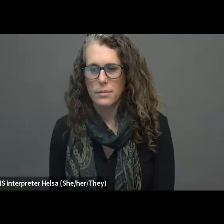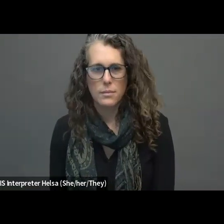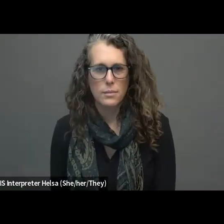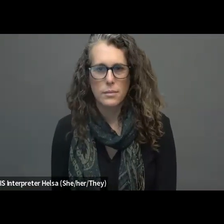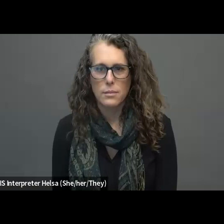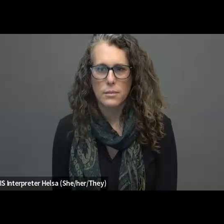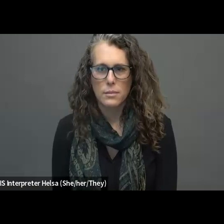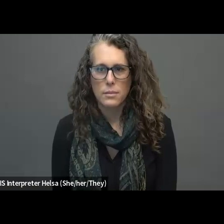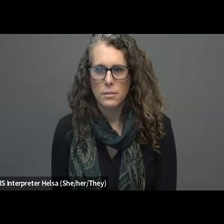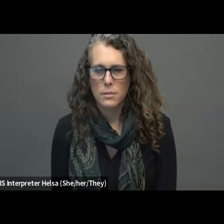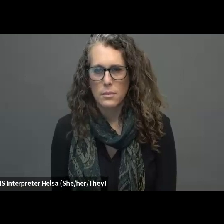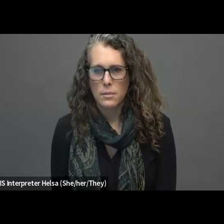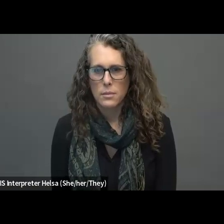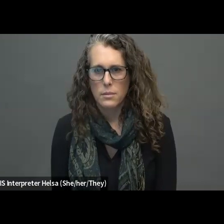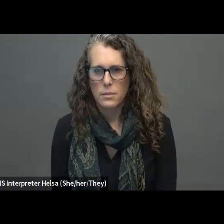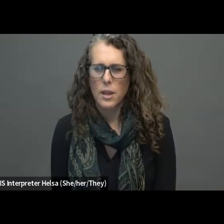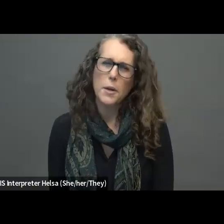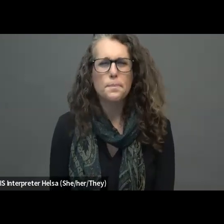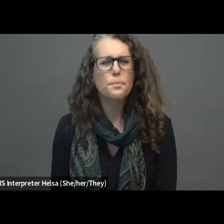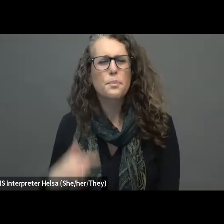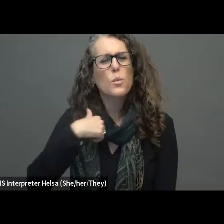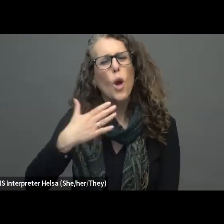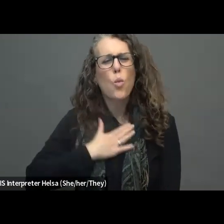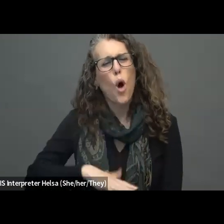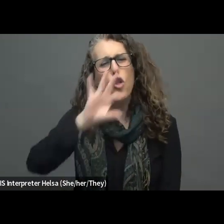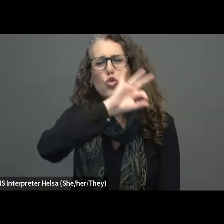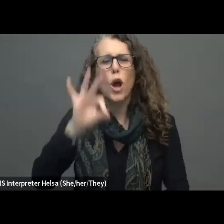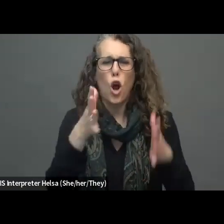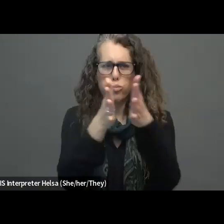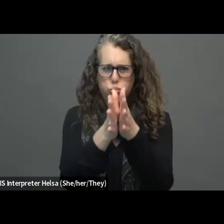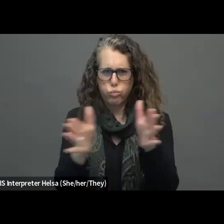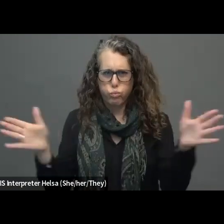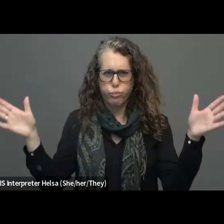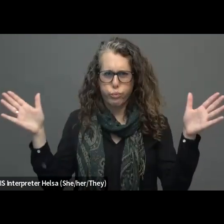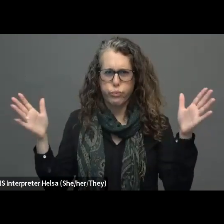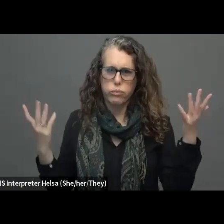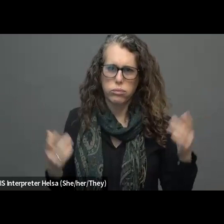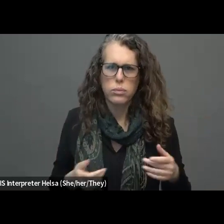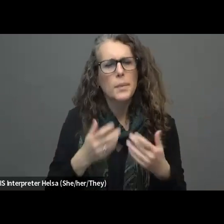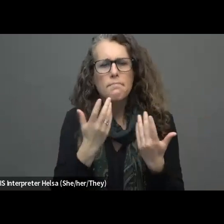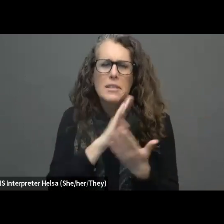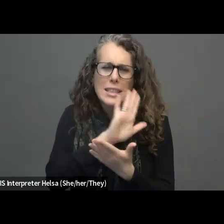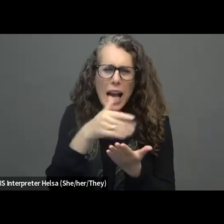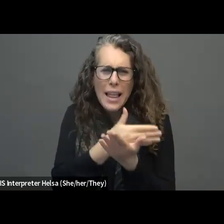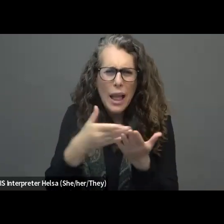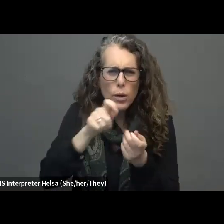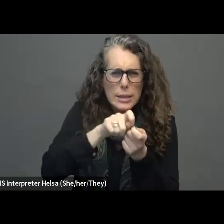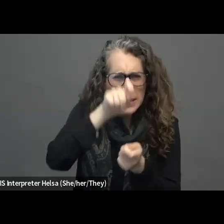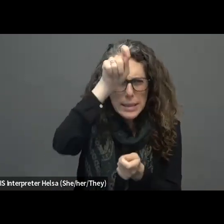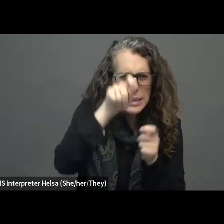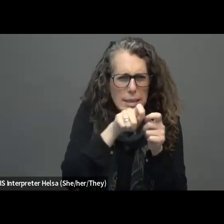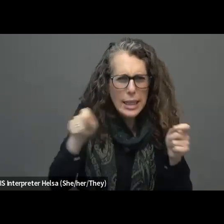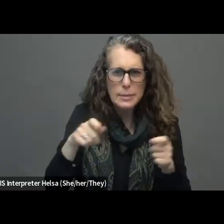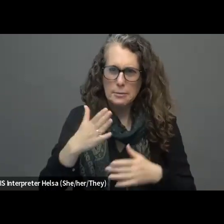Thank you. I've got a kind of more general question, because obviously sign language assessment is not my area.